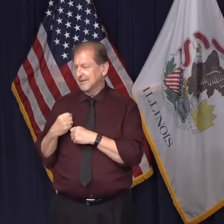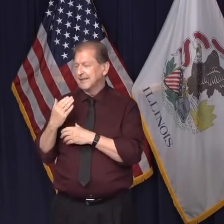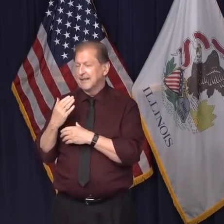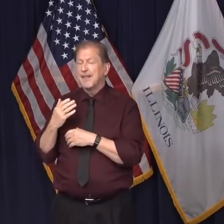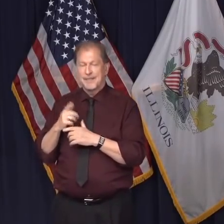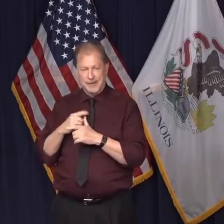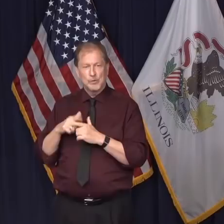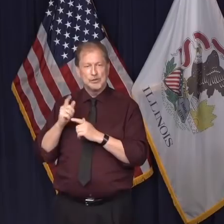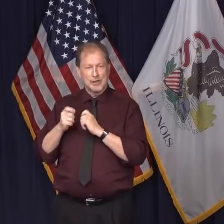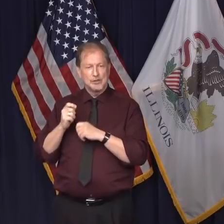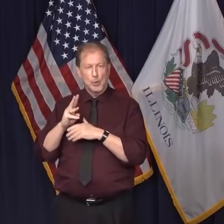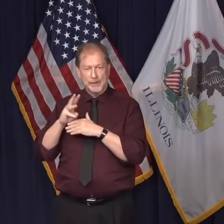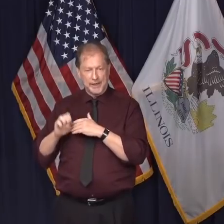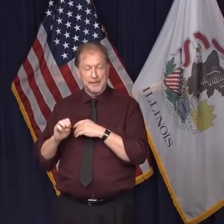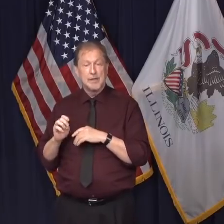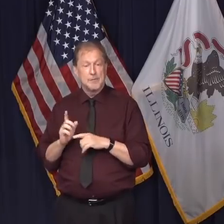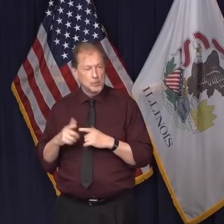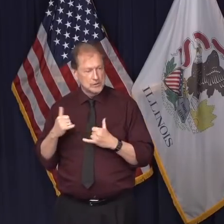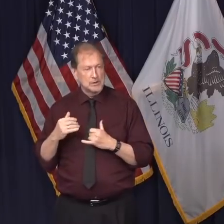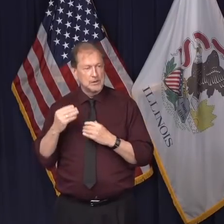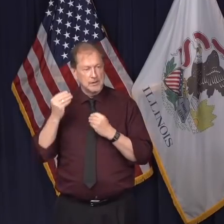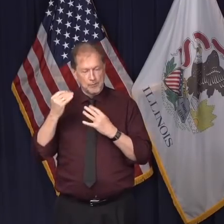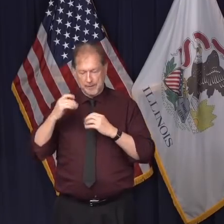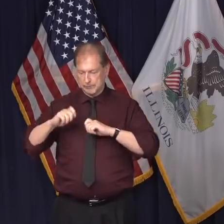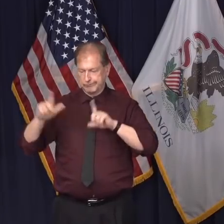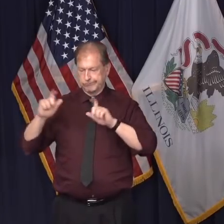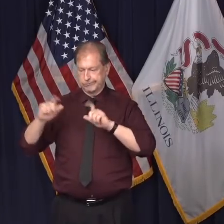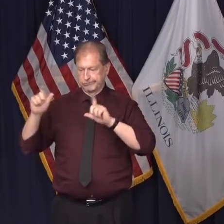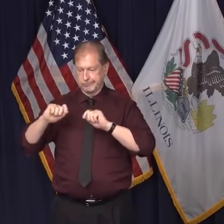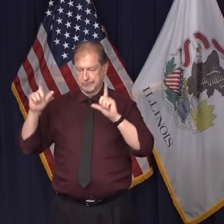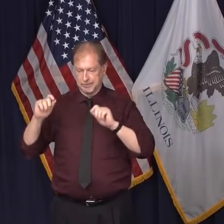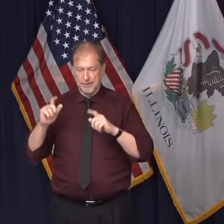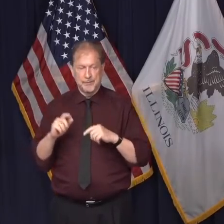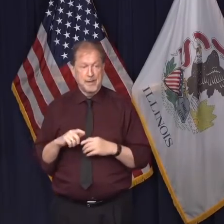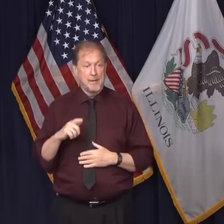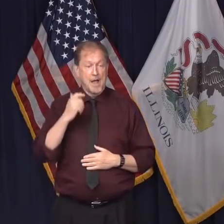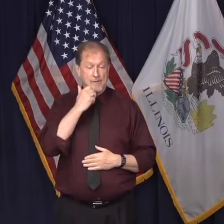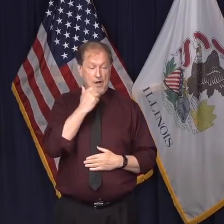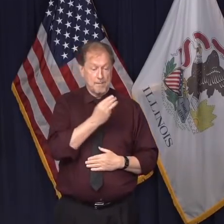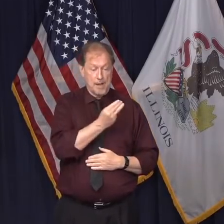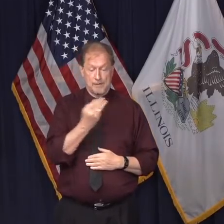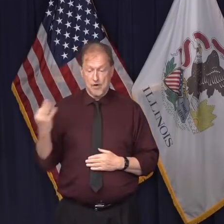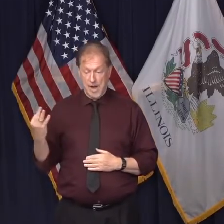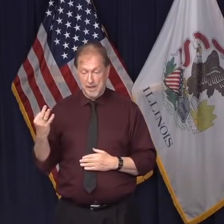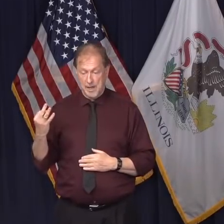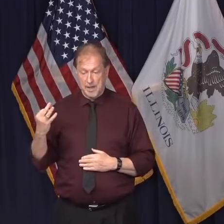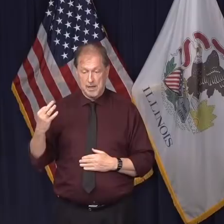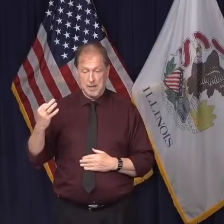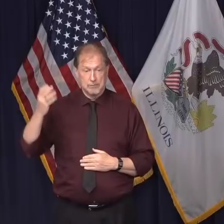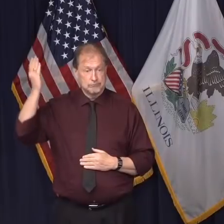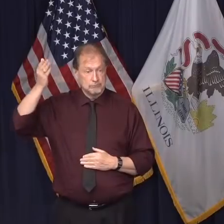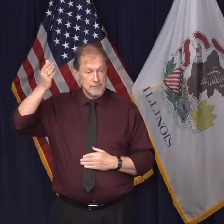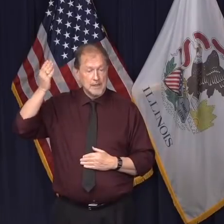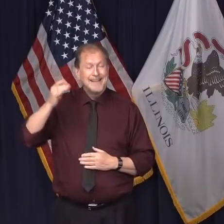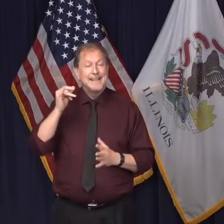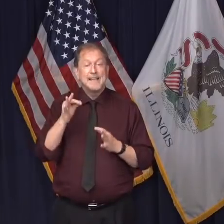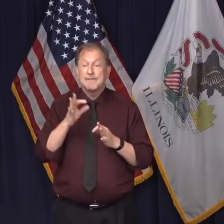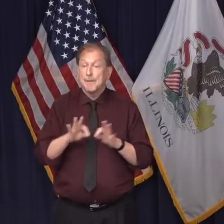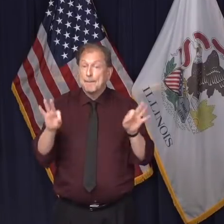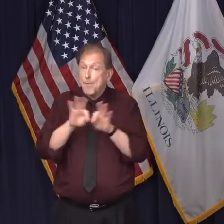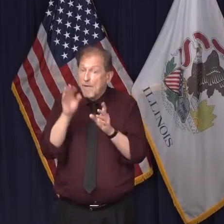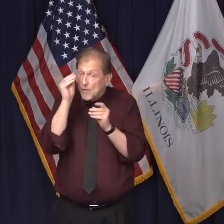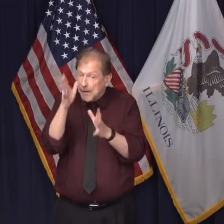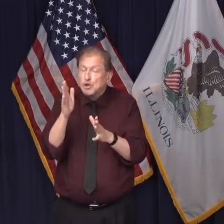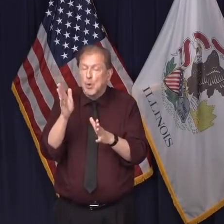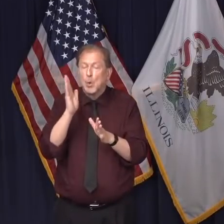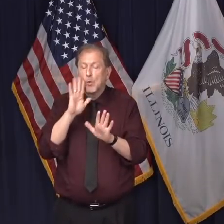off, but we're still providing the information that you're seeking over the weekend. And again, we'll always have press conferences when there's a need to make